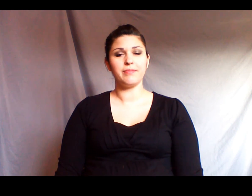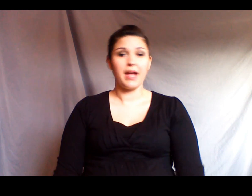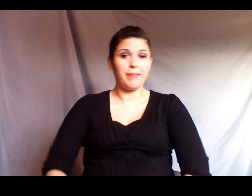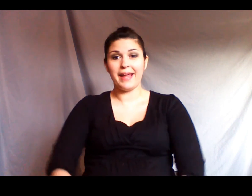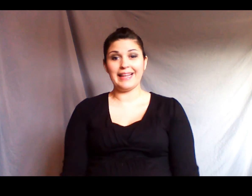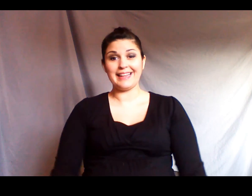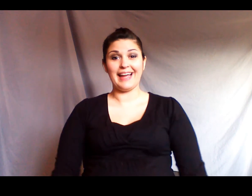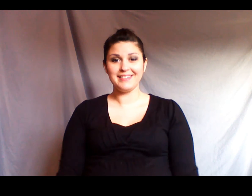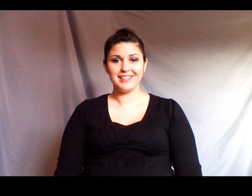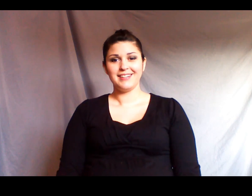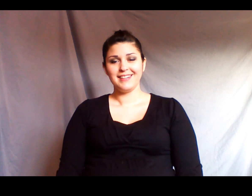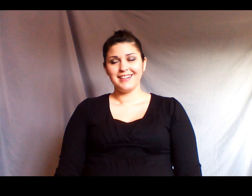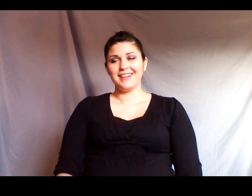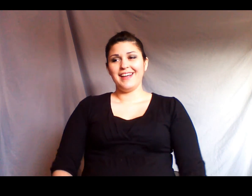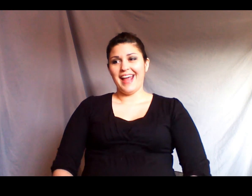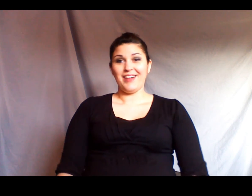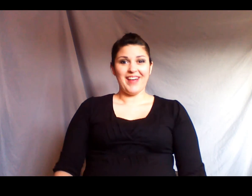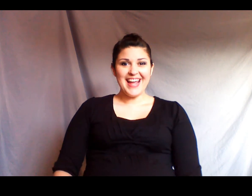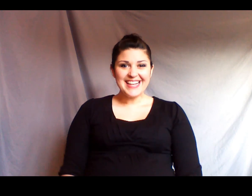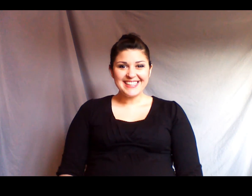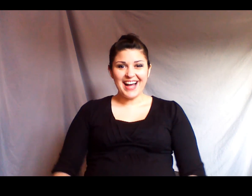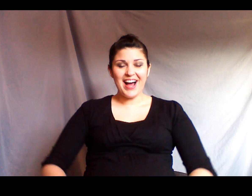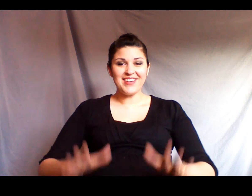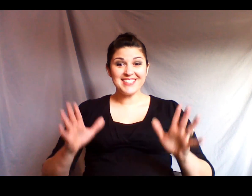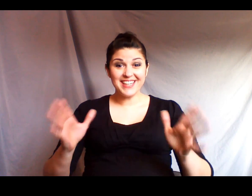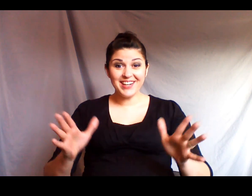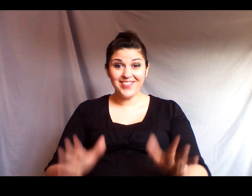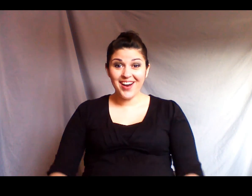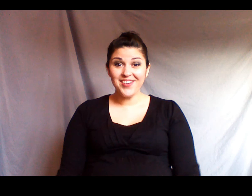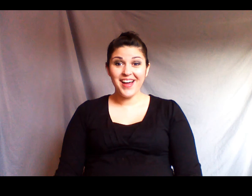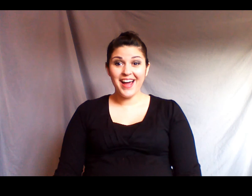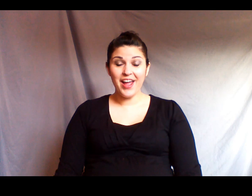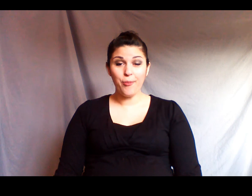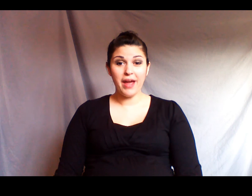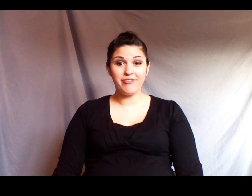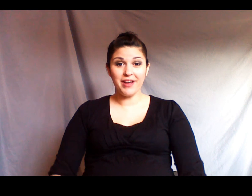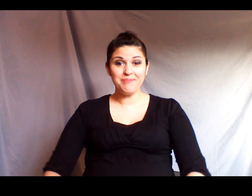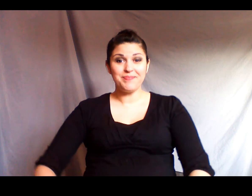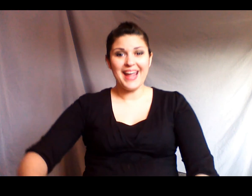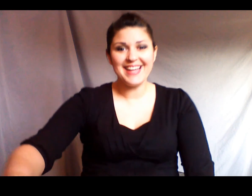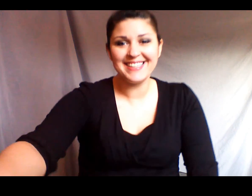campaign like that. Anyway, I'll see you tomorrow. I hope you had fun. Bye.